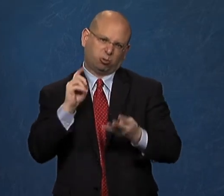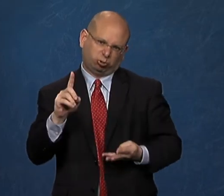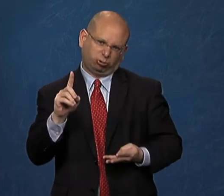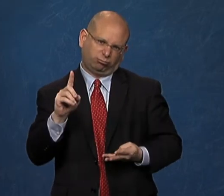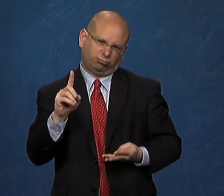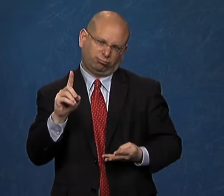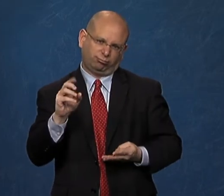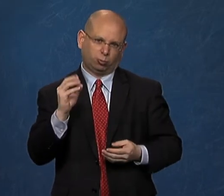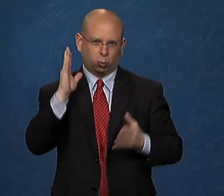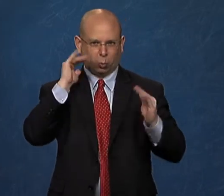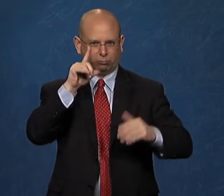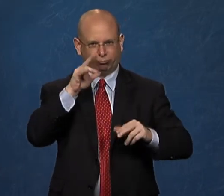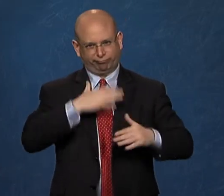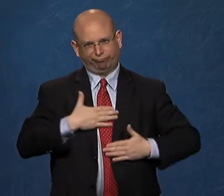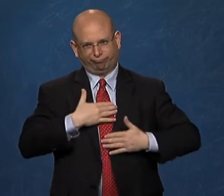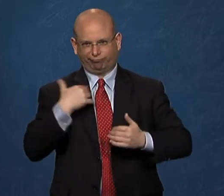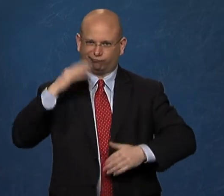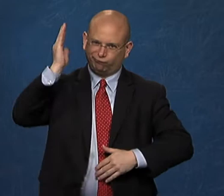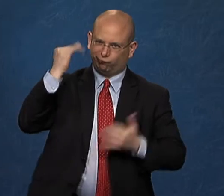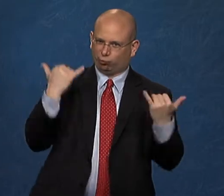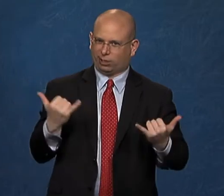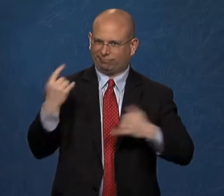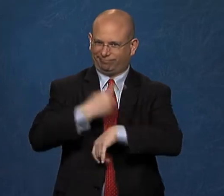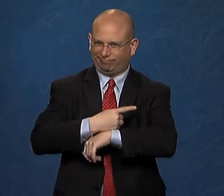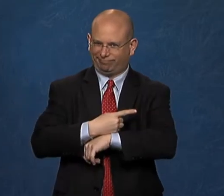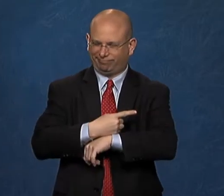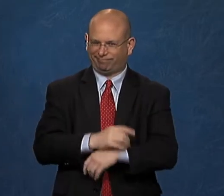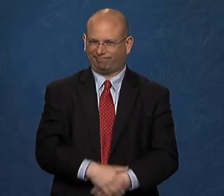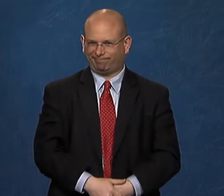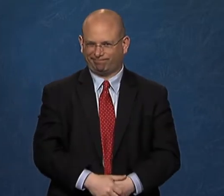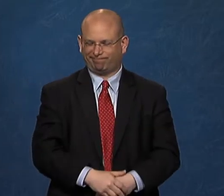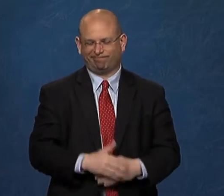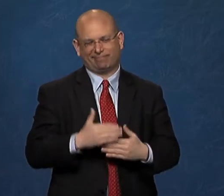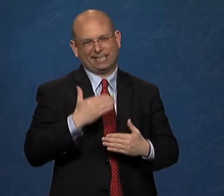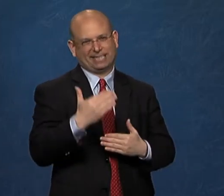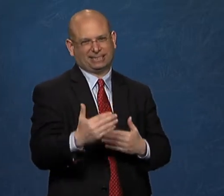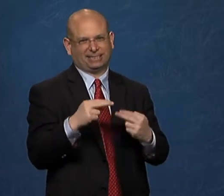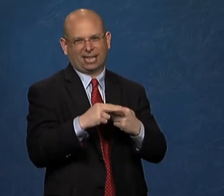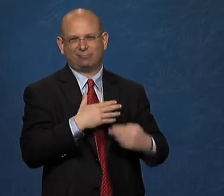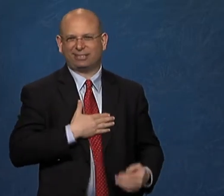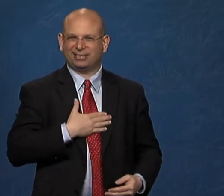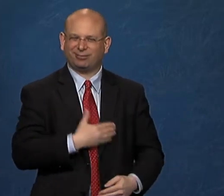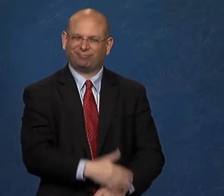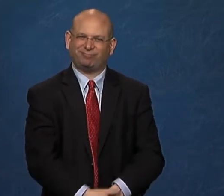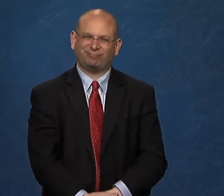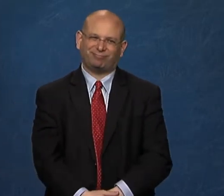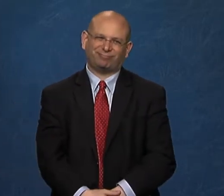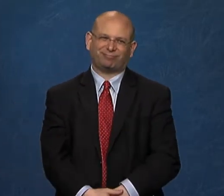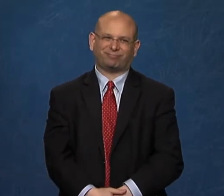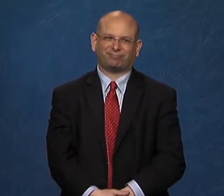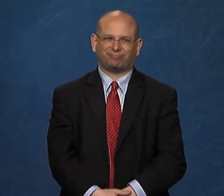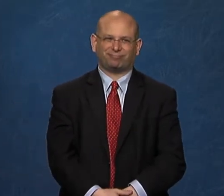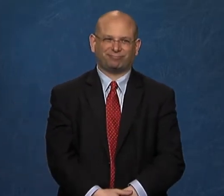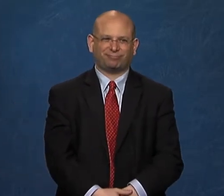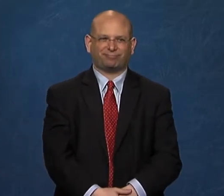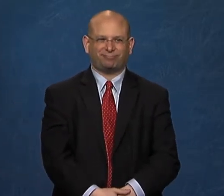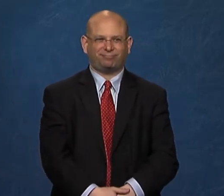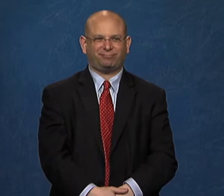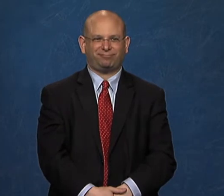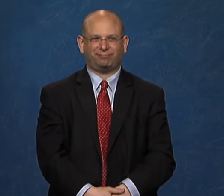those 4 areas I've mentioned: medical, legal, business, and then also educational. So that's what I'll be covering in my presentation today. Next slide,